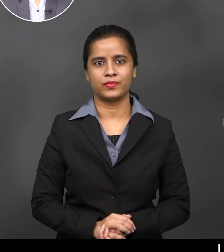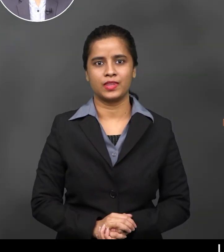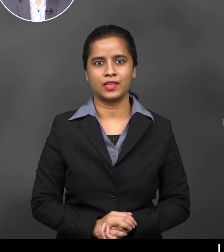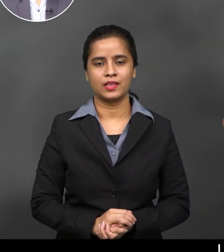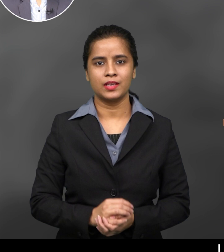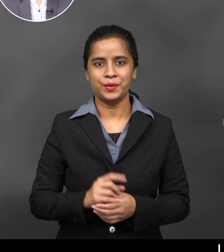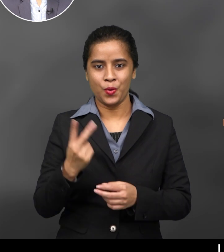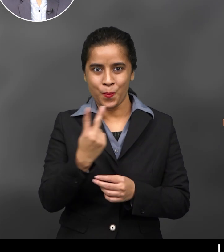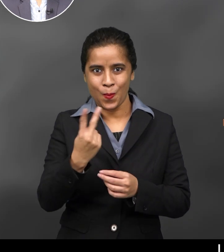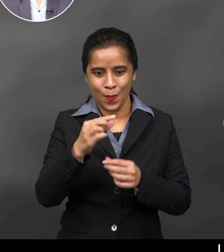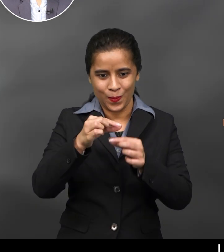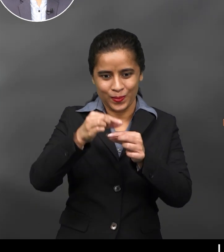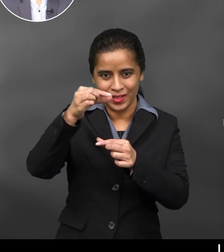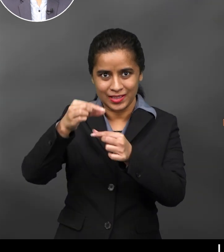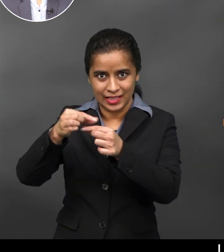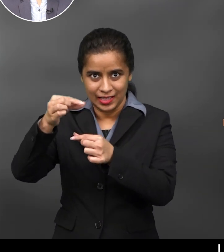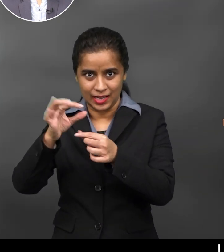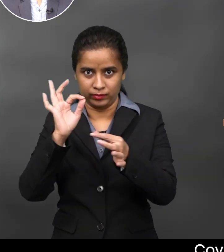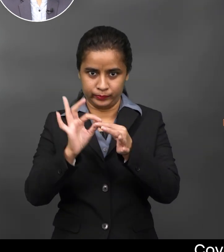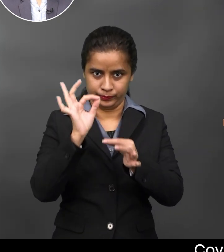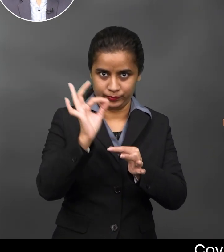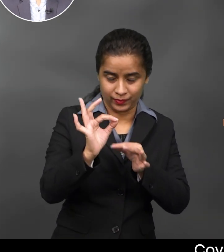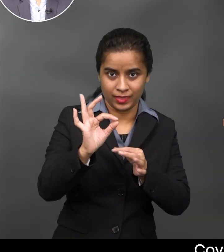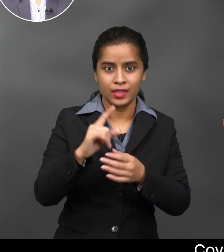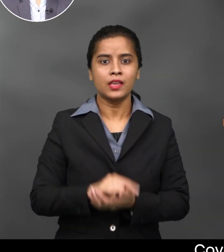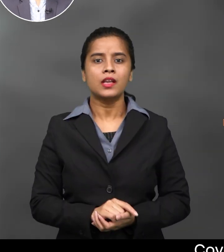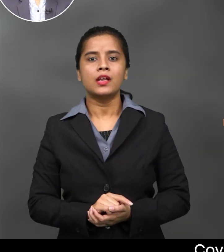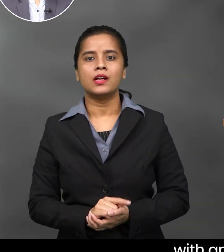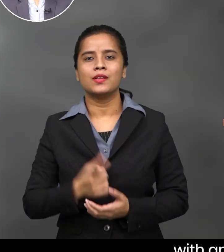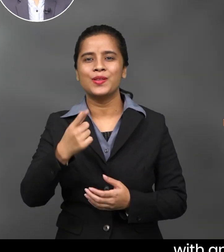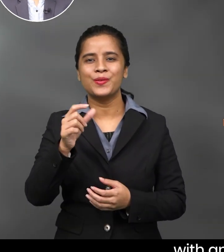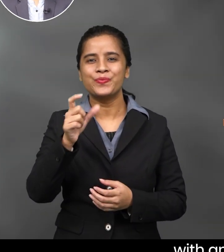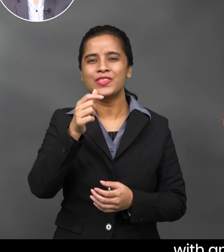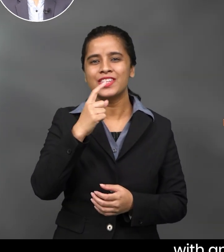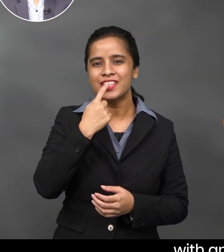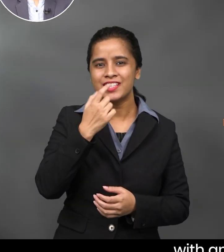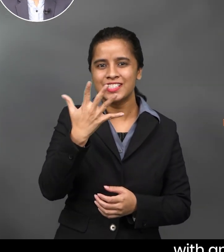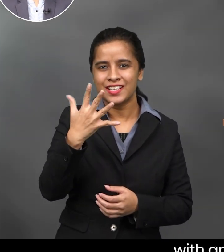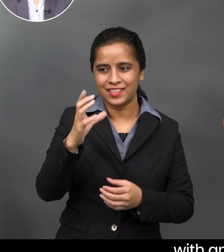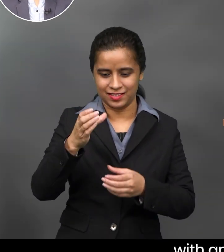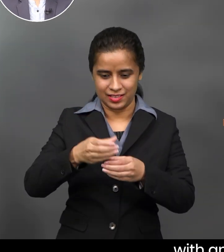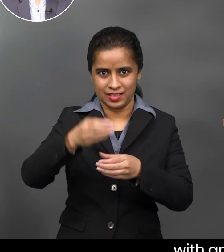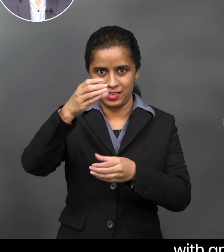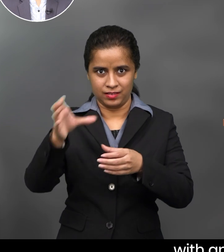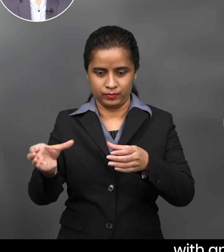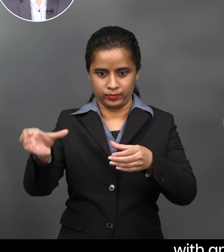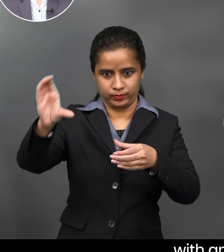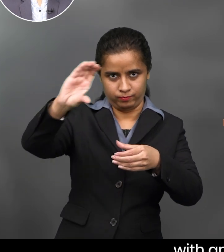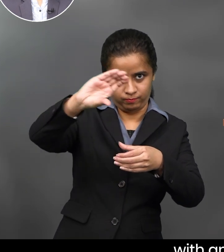Light both candles. Cover one of the candles with an inverted glass